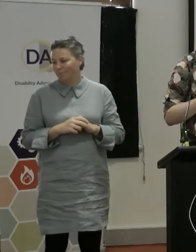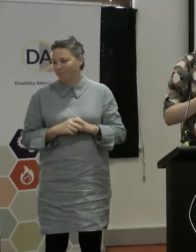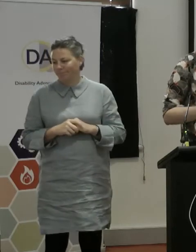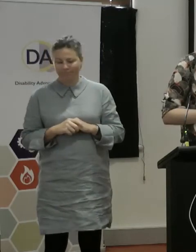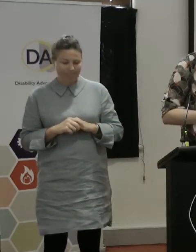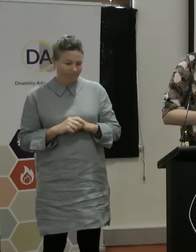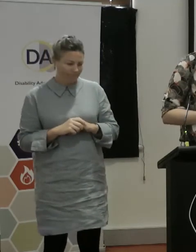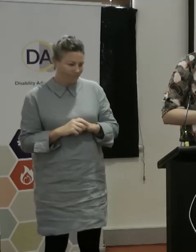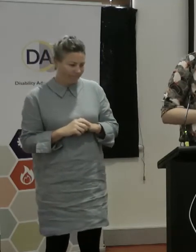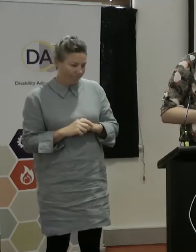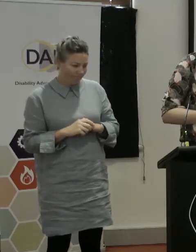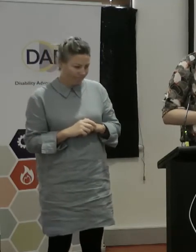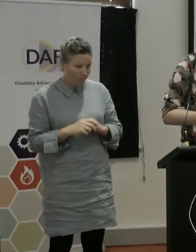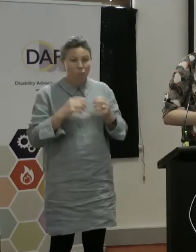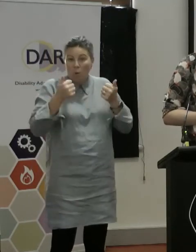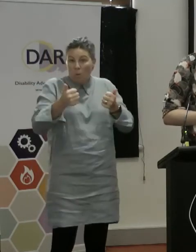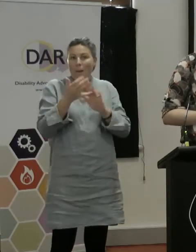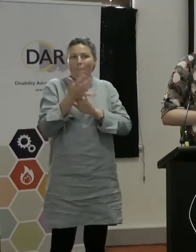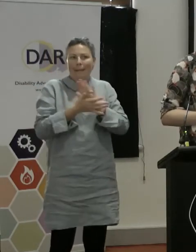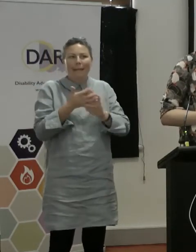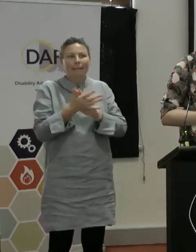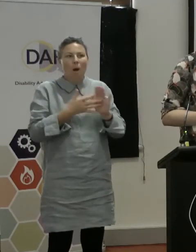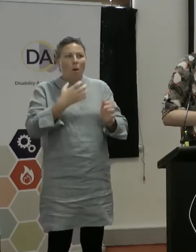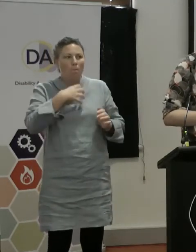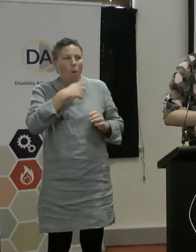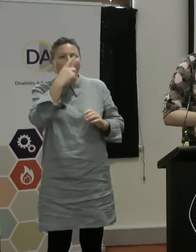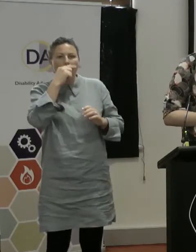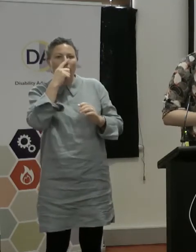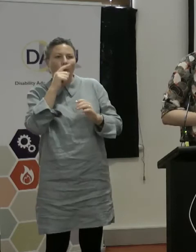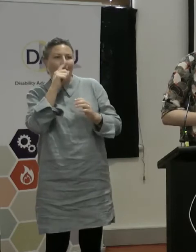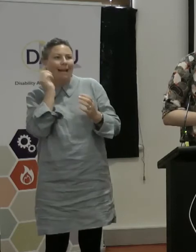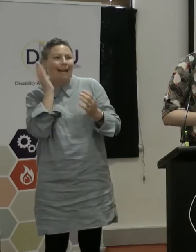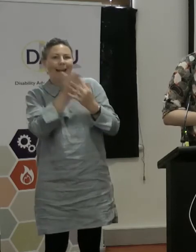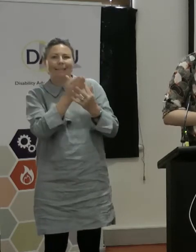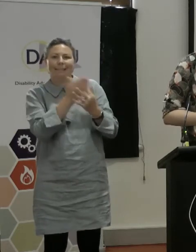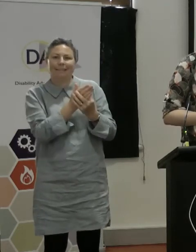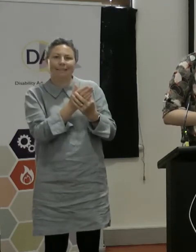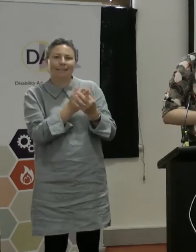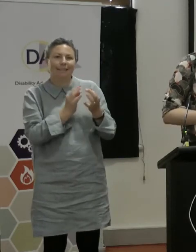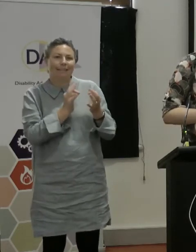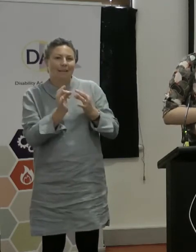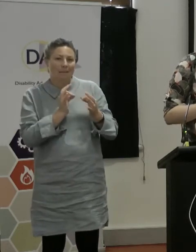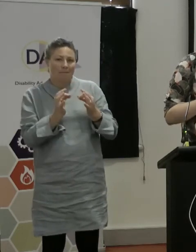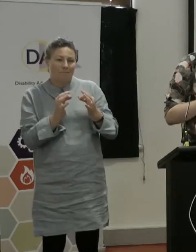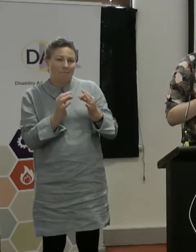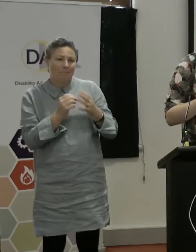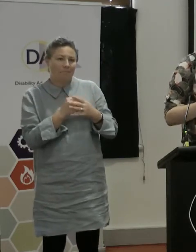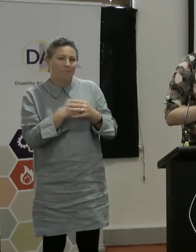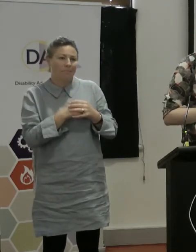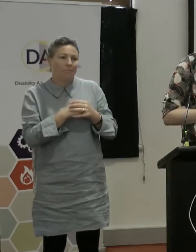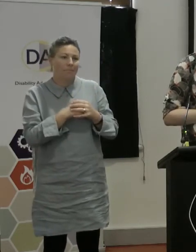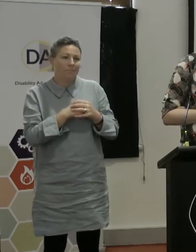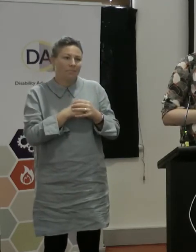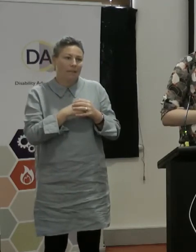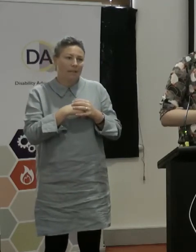But it means that there's more access to the scheme in different sorts of areas, and knowmore as well can